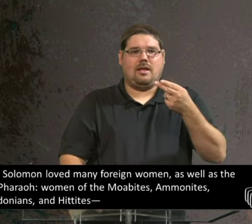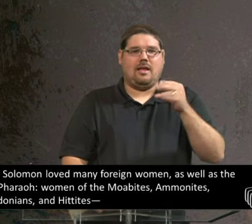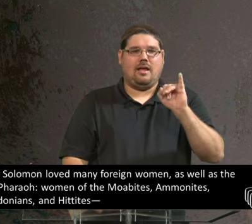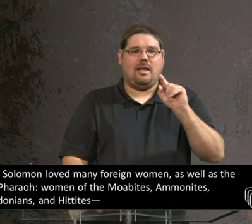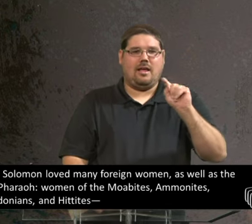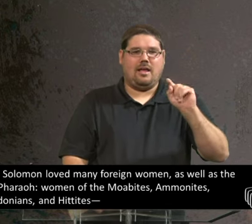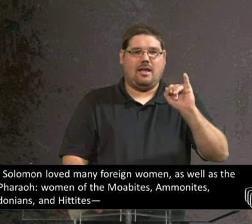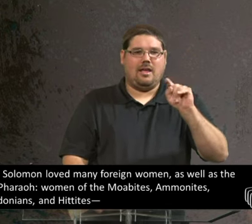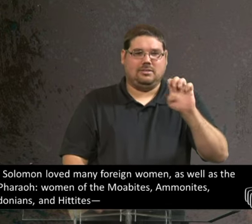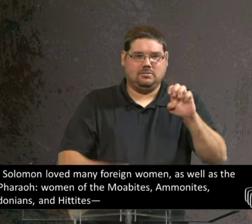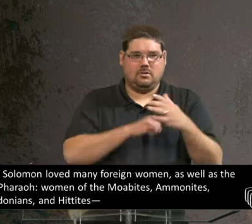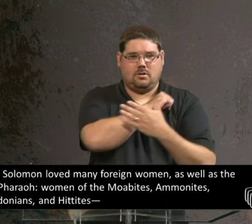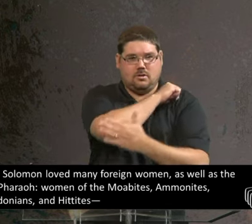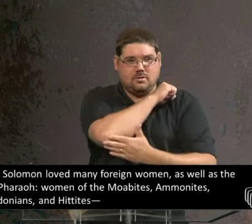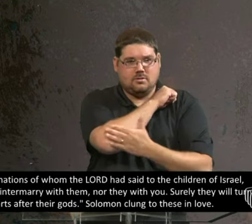Sidonians, and Hittites,